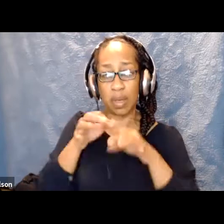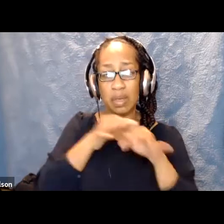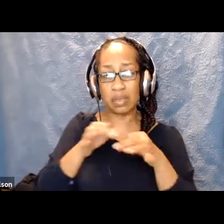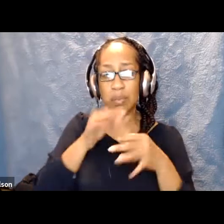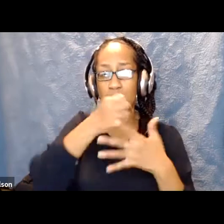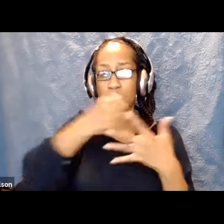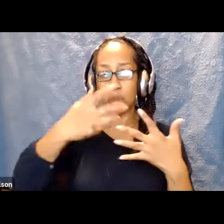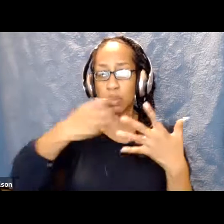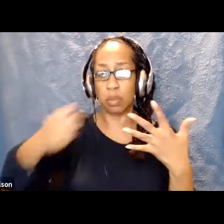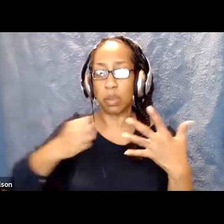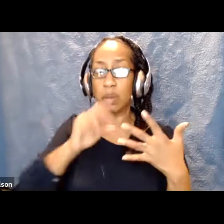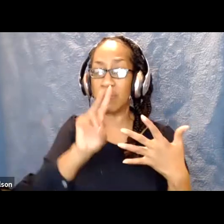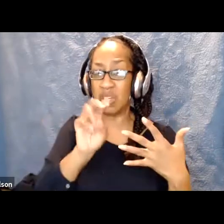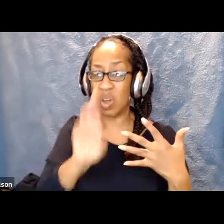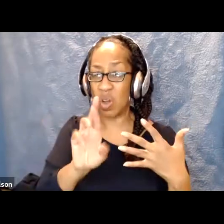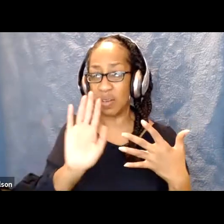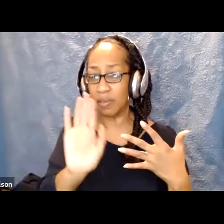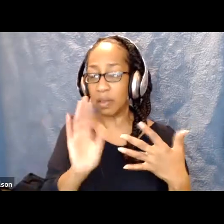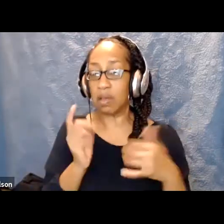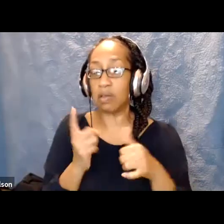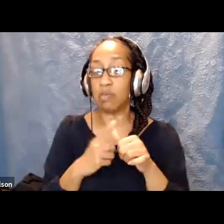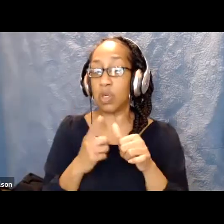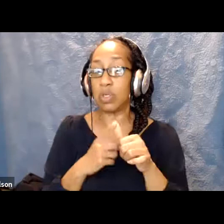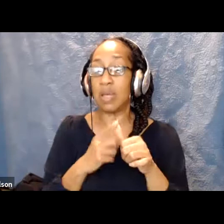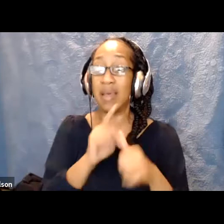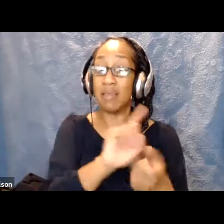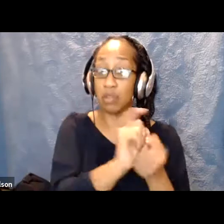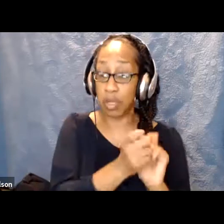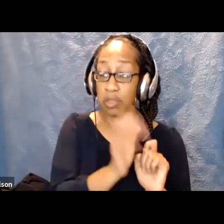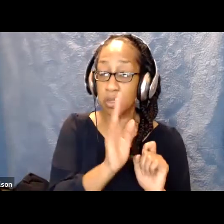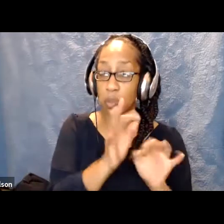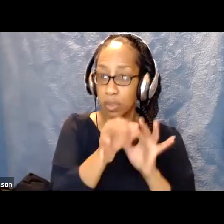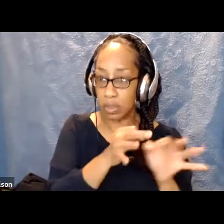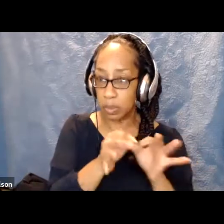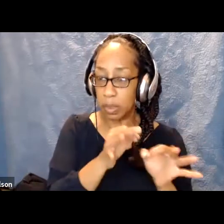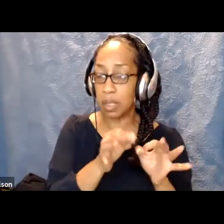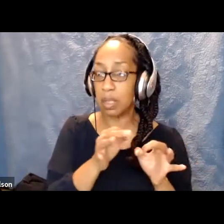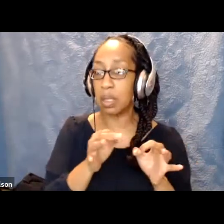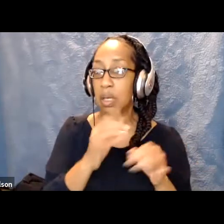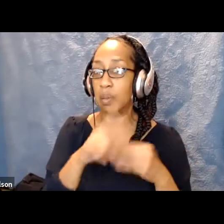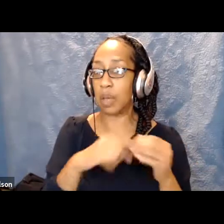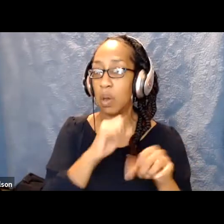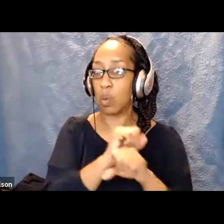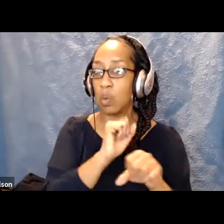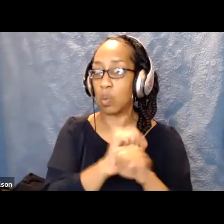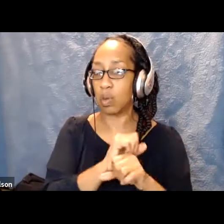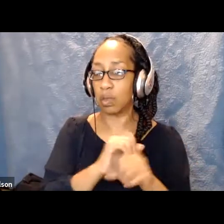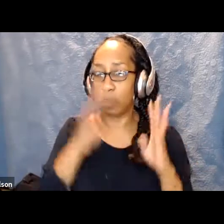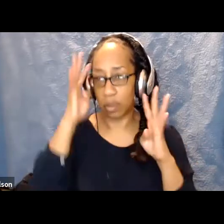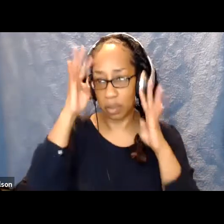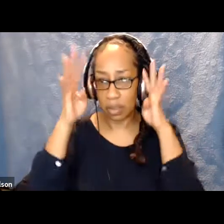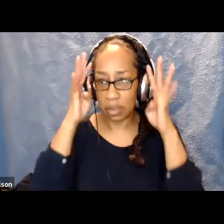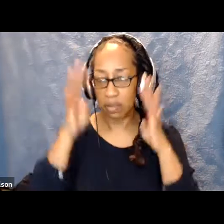the VR program and the changes to that program made as the result of the Workforce Innovation and Opportunity